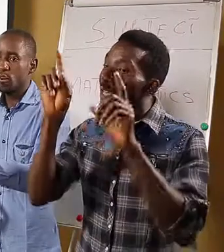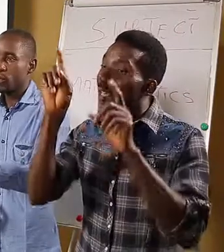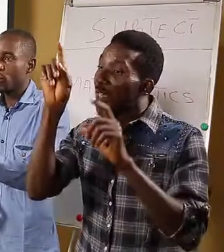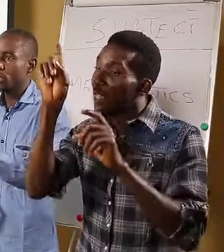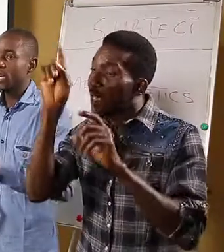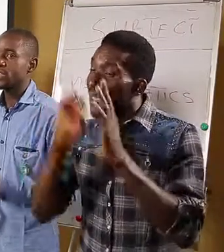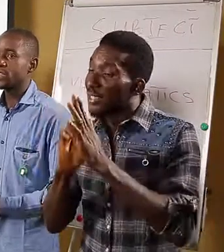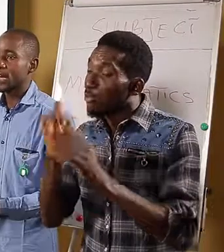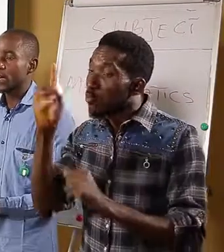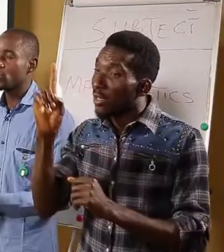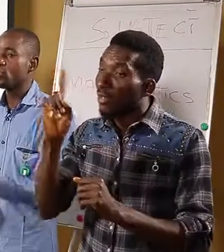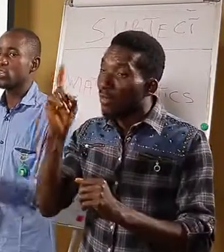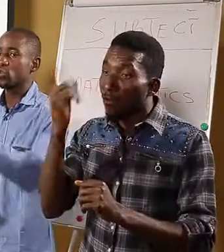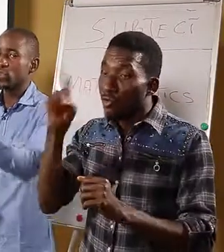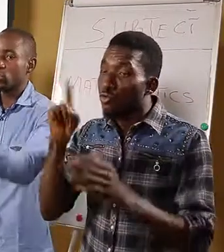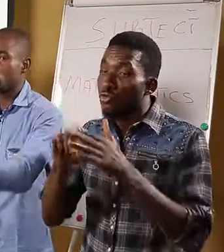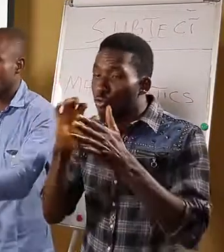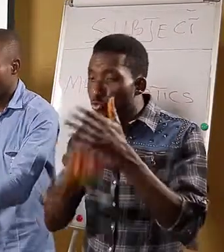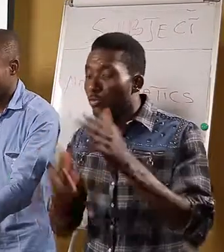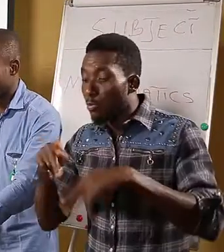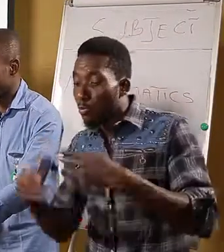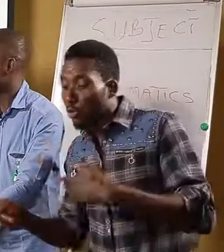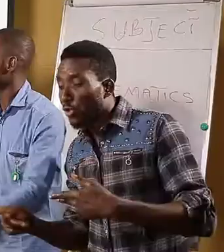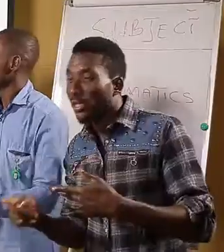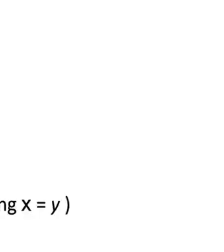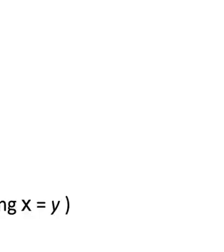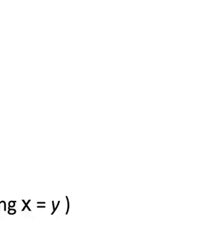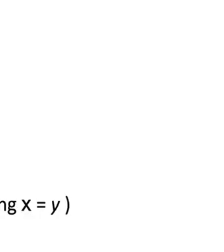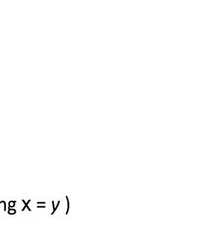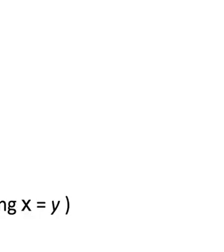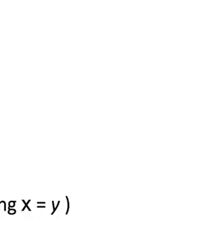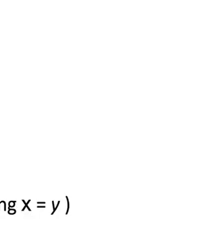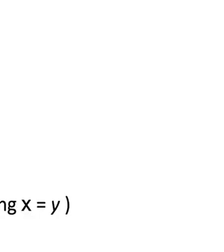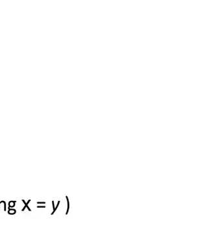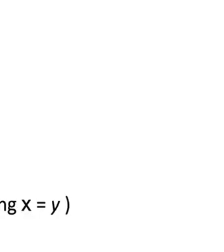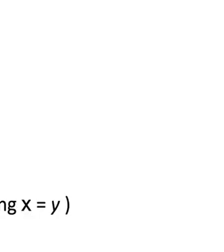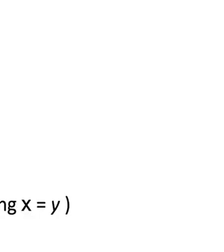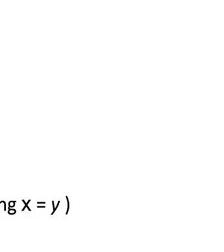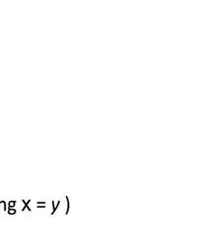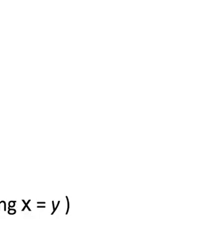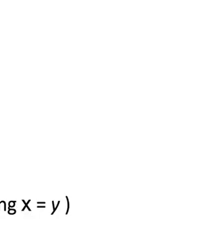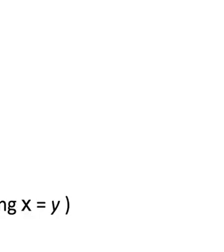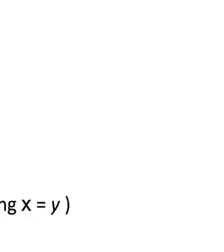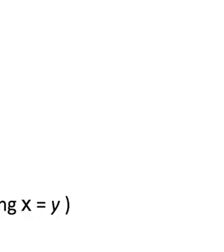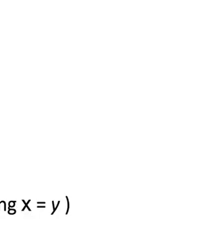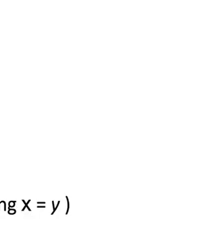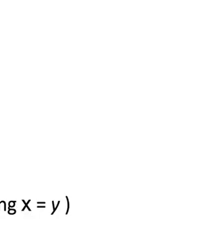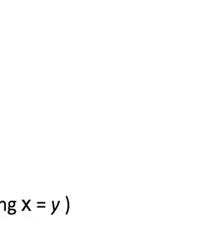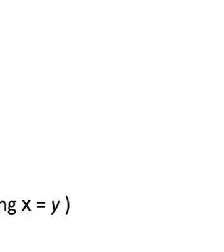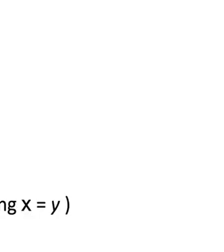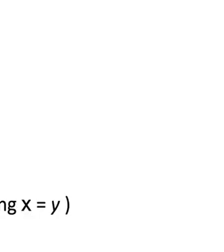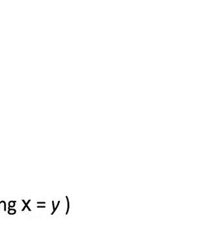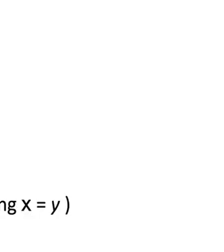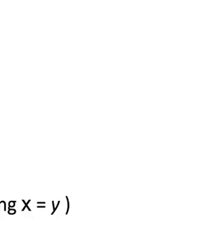to remove proportionality sign, you must introduce a constant. Therefore, this can be written as